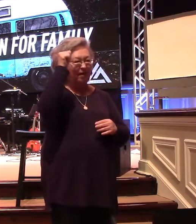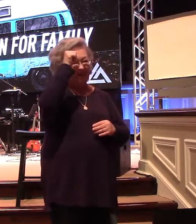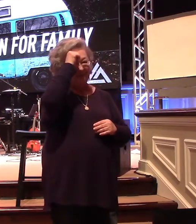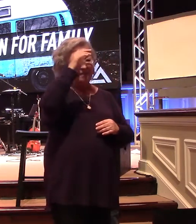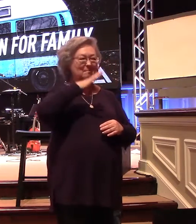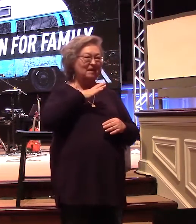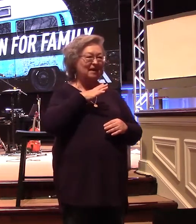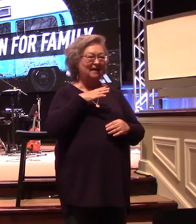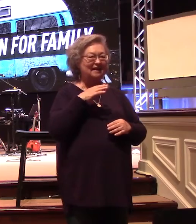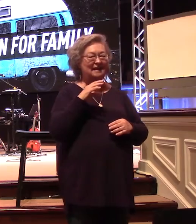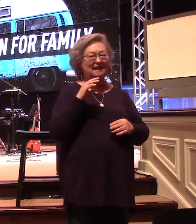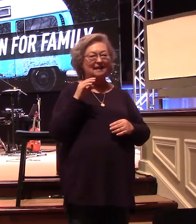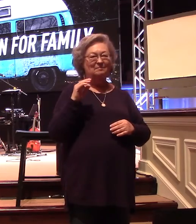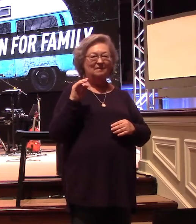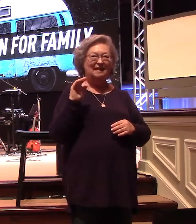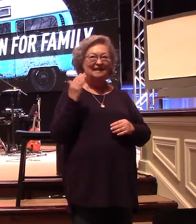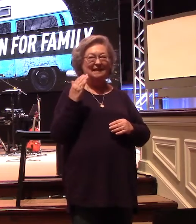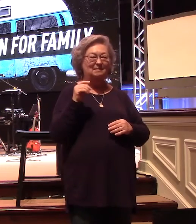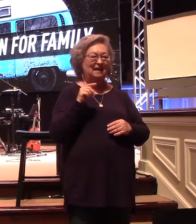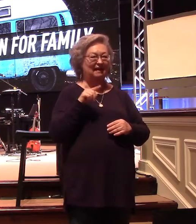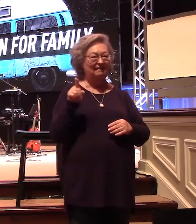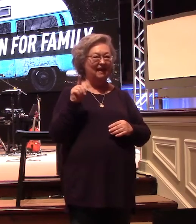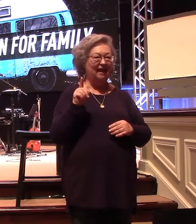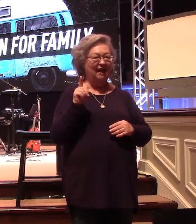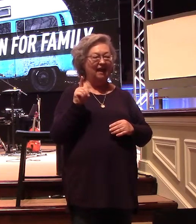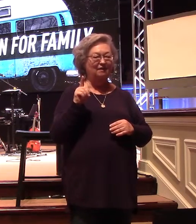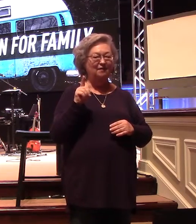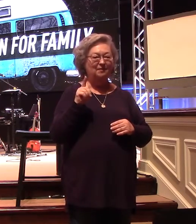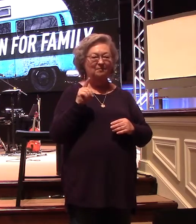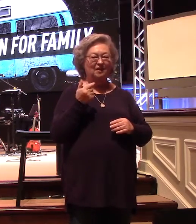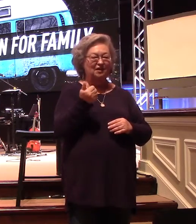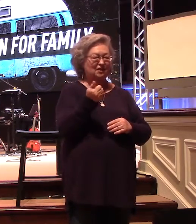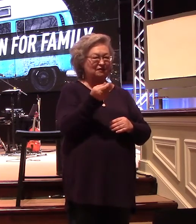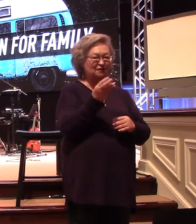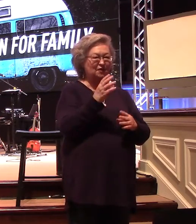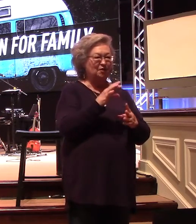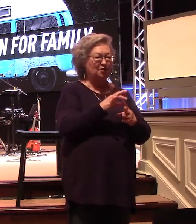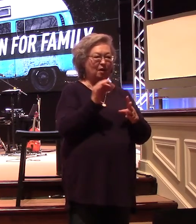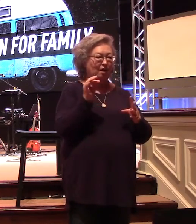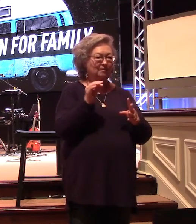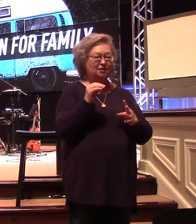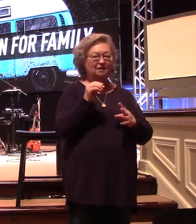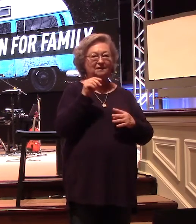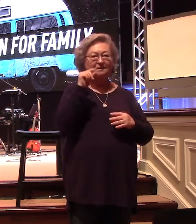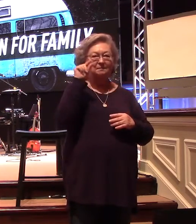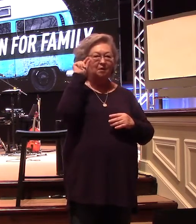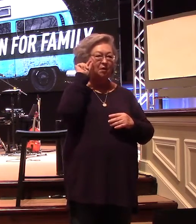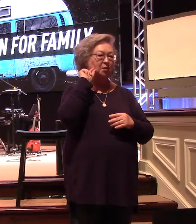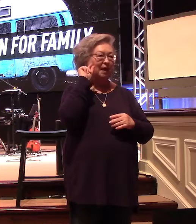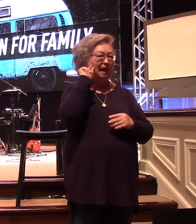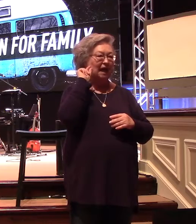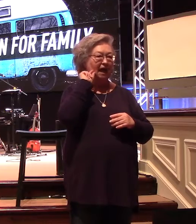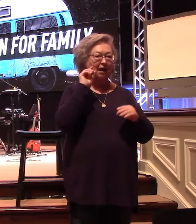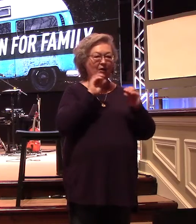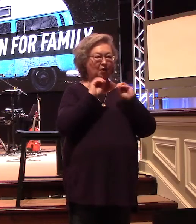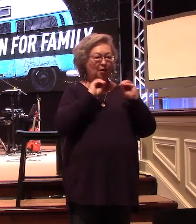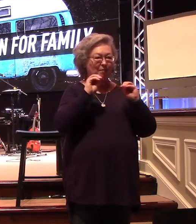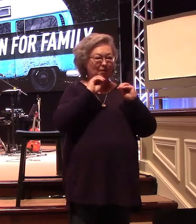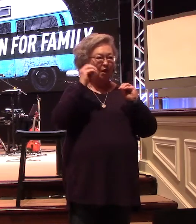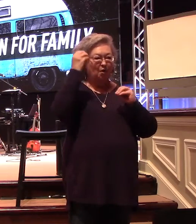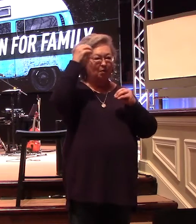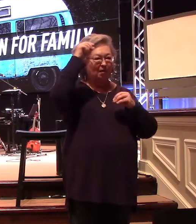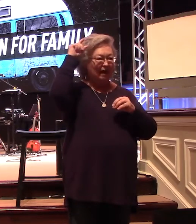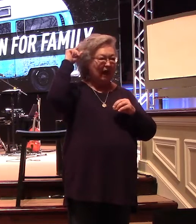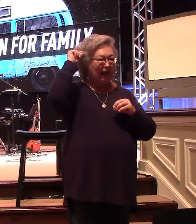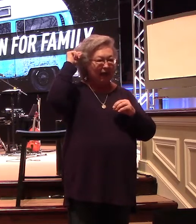and I'm blue, you know, I don't have a whole lot of options anymore. And I actually... I love my haircut, okay? Some